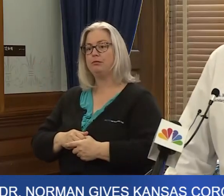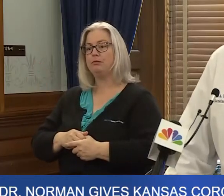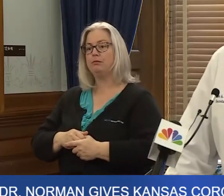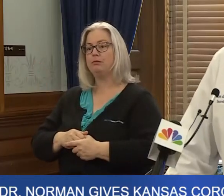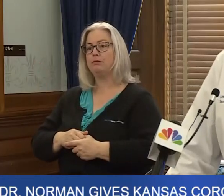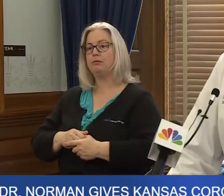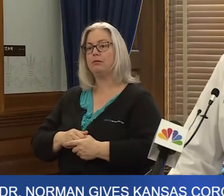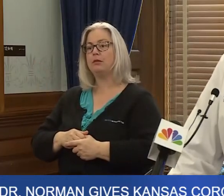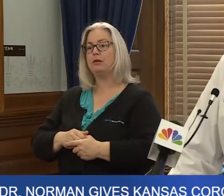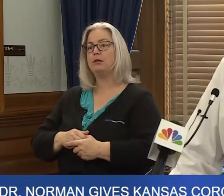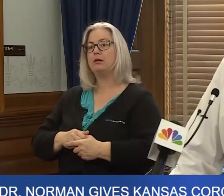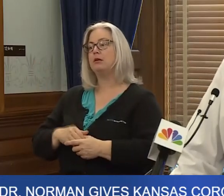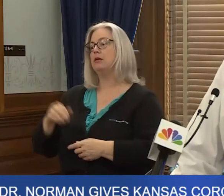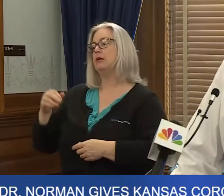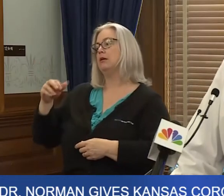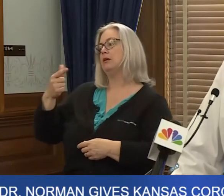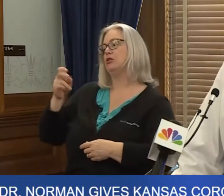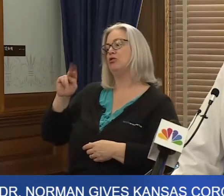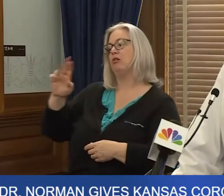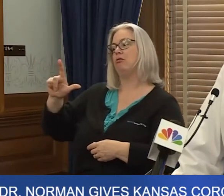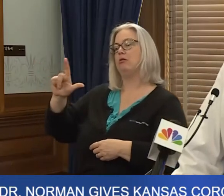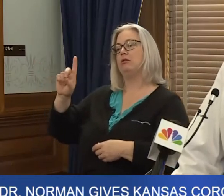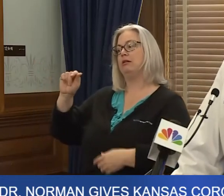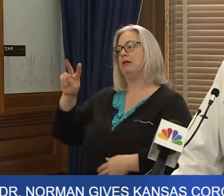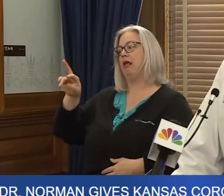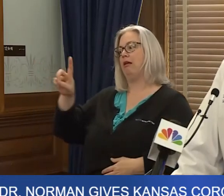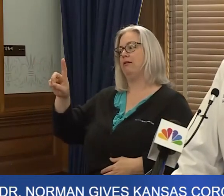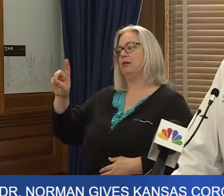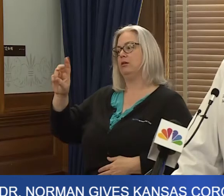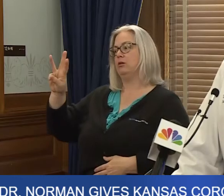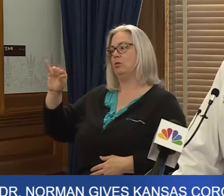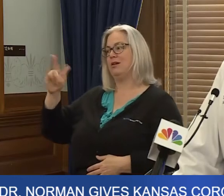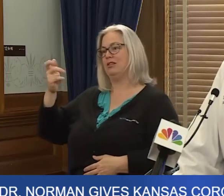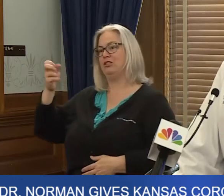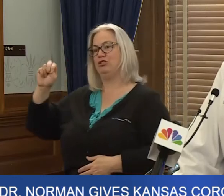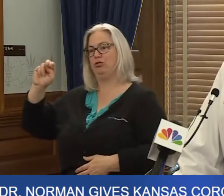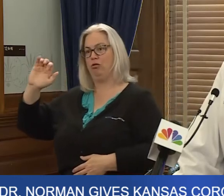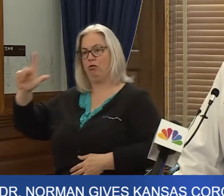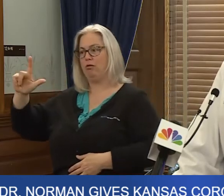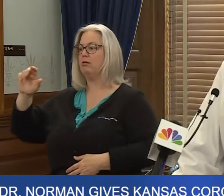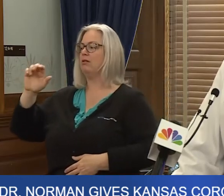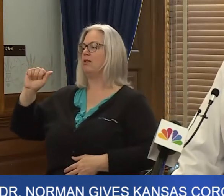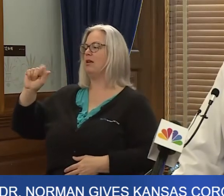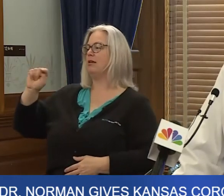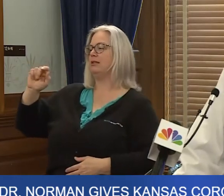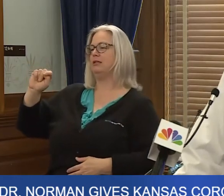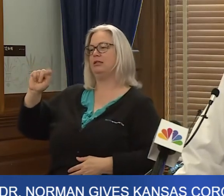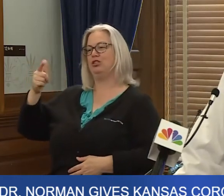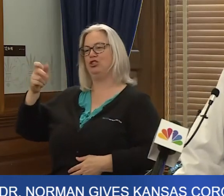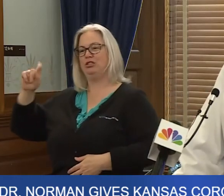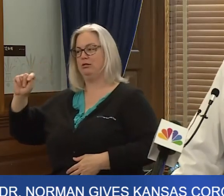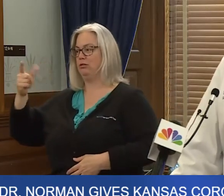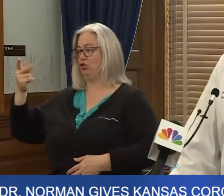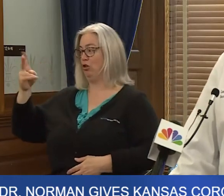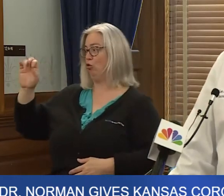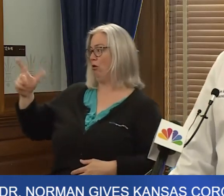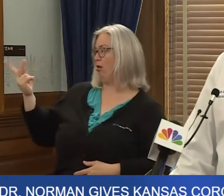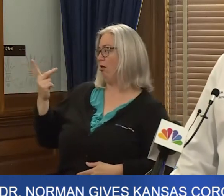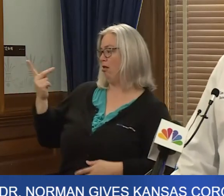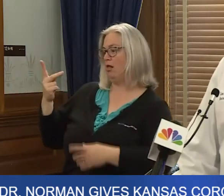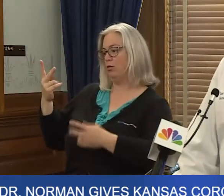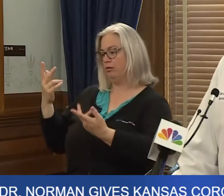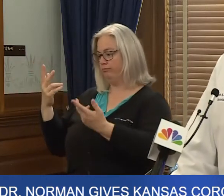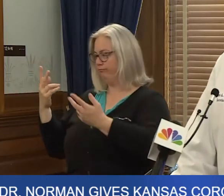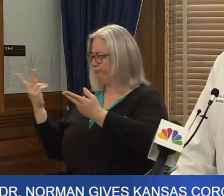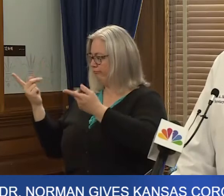Major General David Weishar, our Adjutant General and Governor, and I met, and we're starting to look now